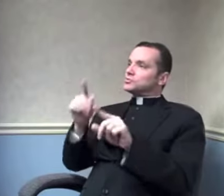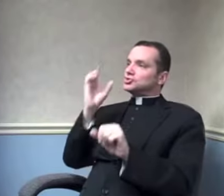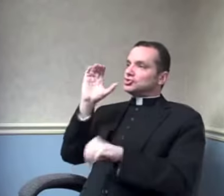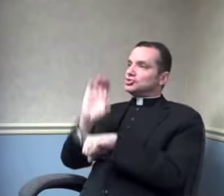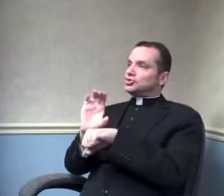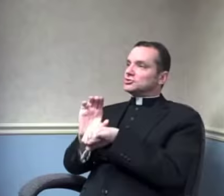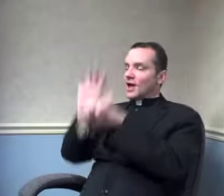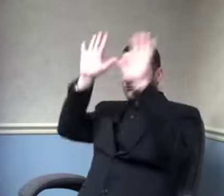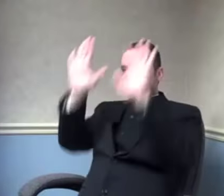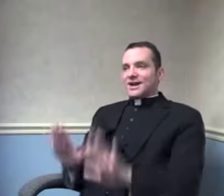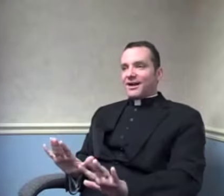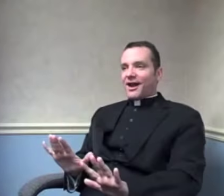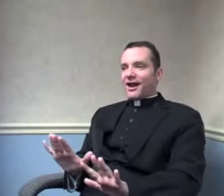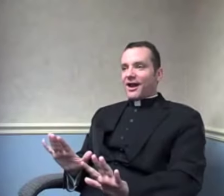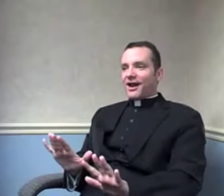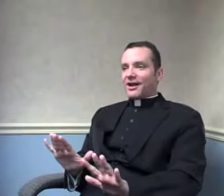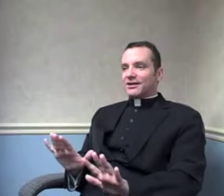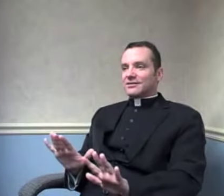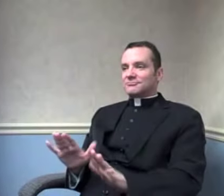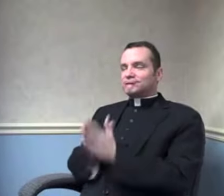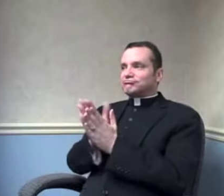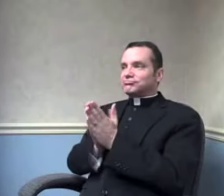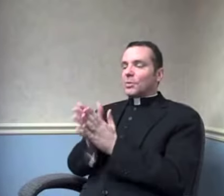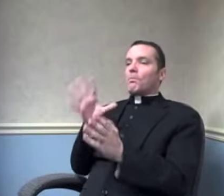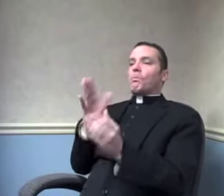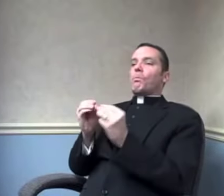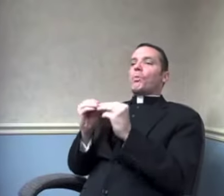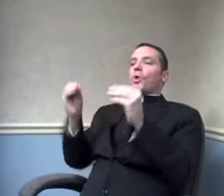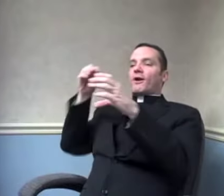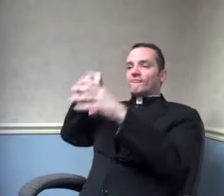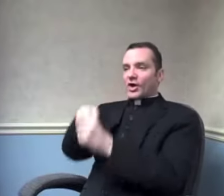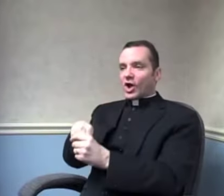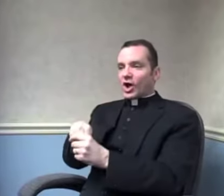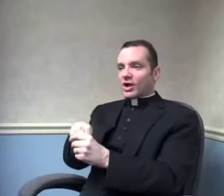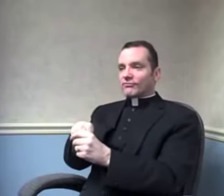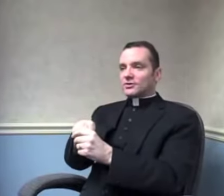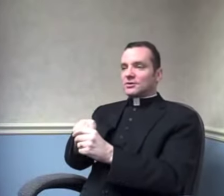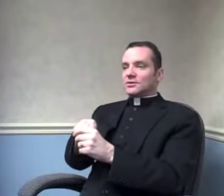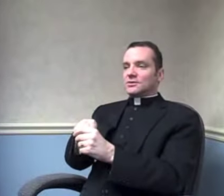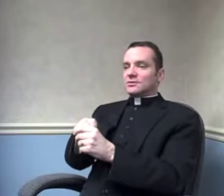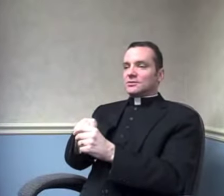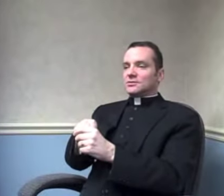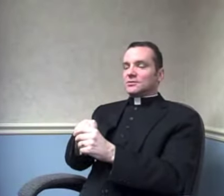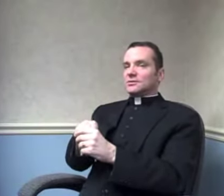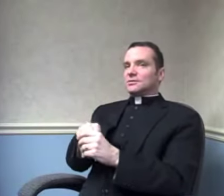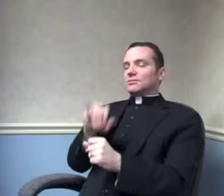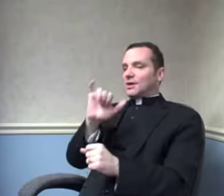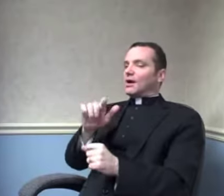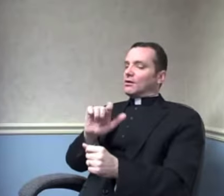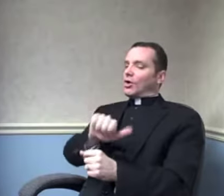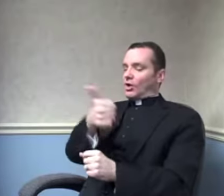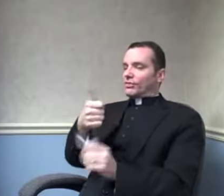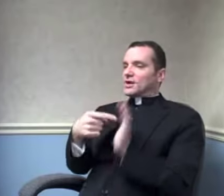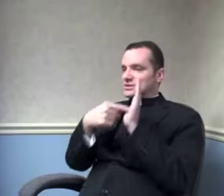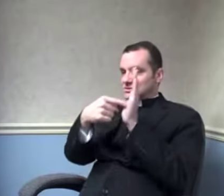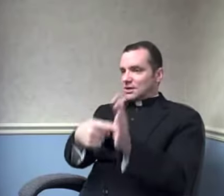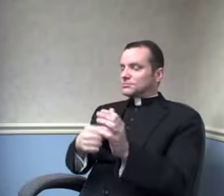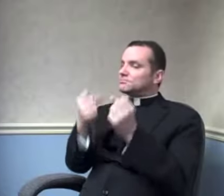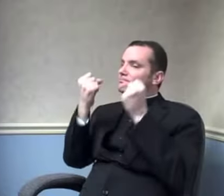home, they decided they're going to church every Sunday, and they were going to get more involved with the church. So